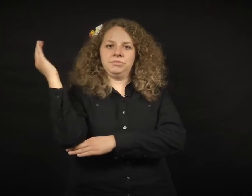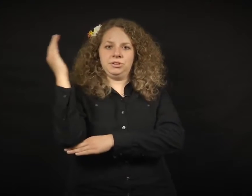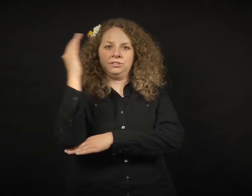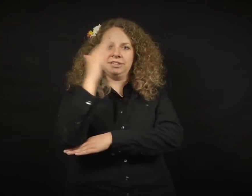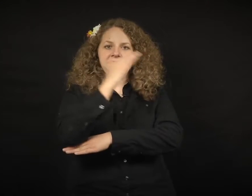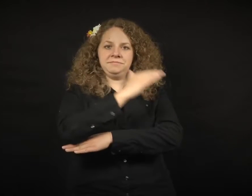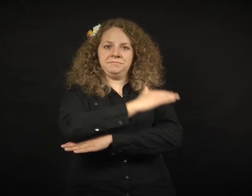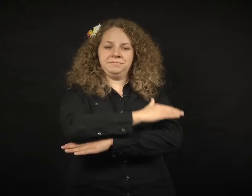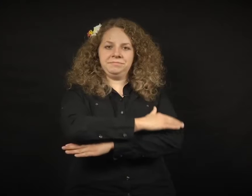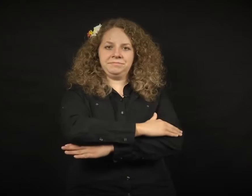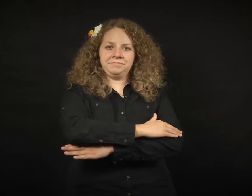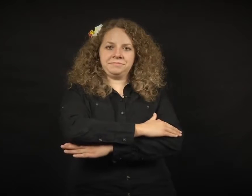all day,